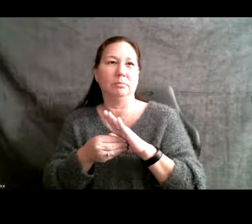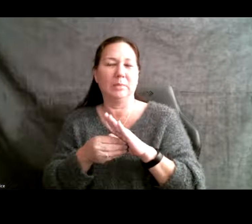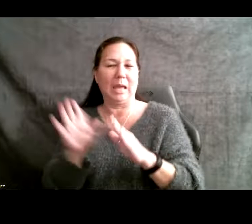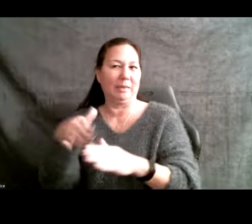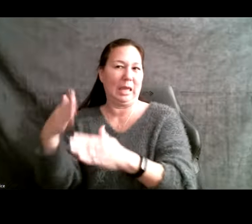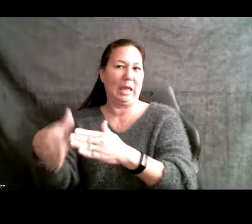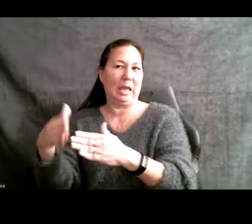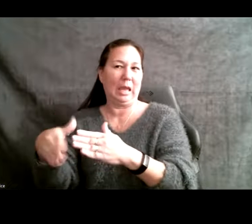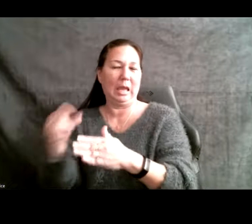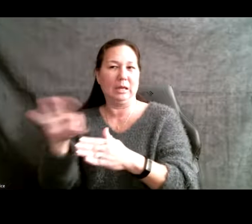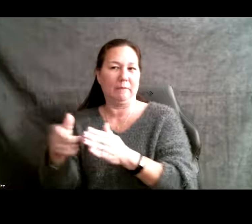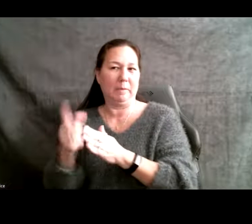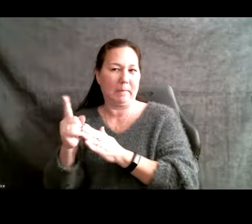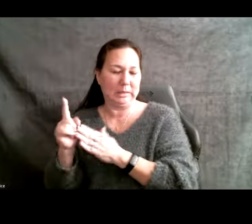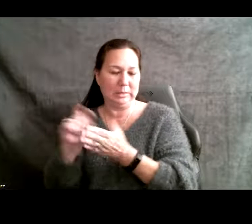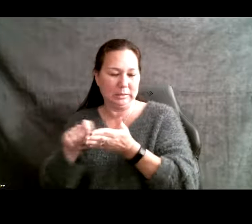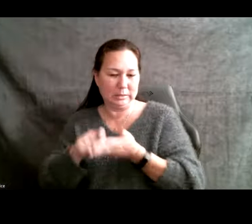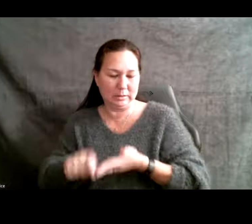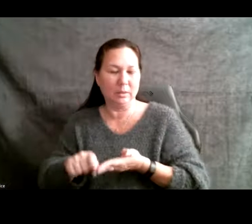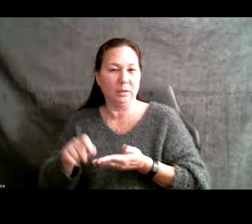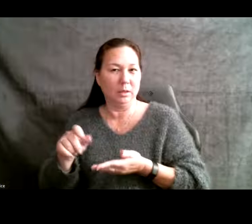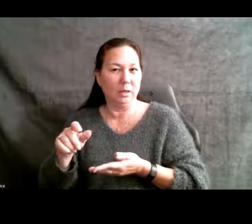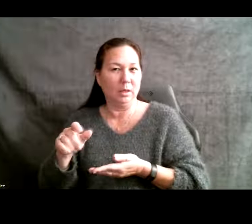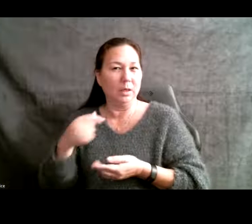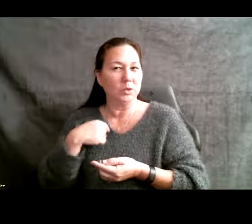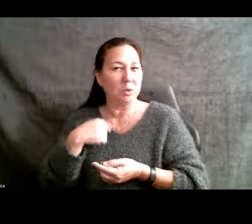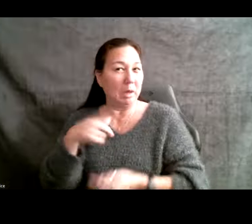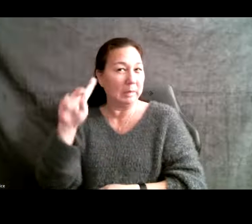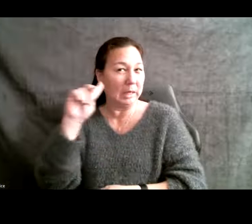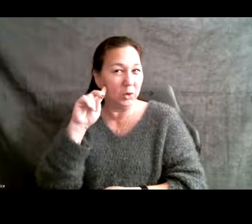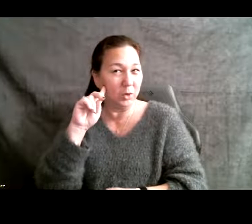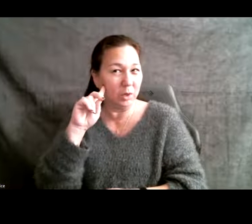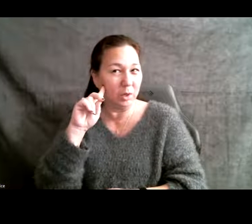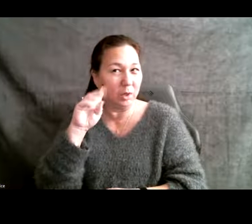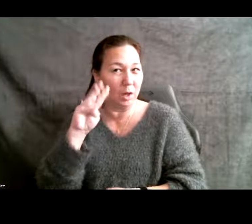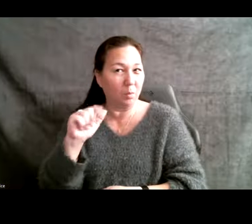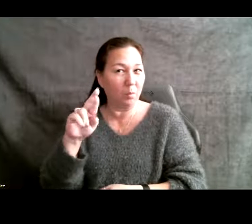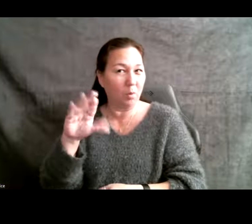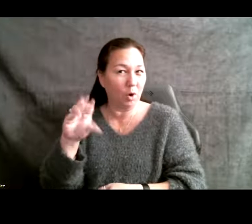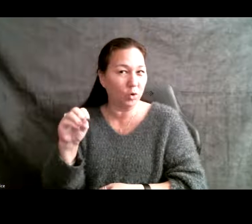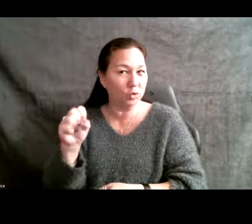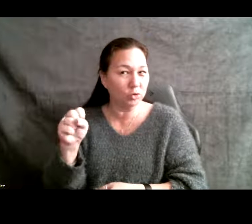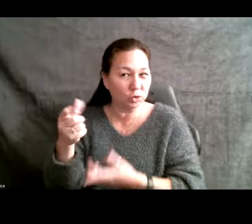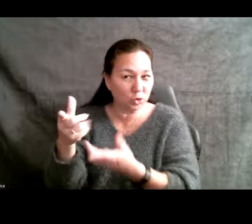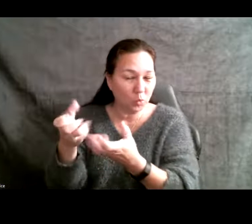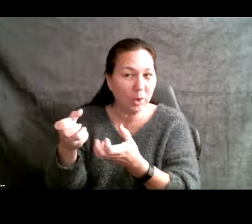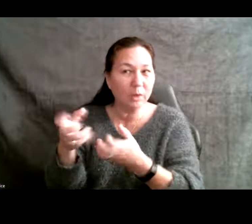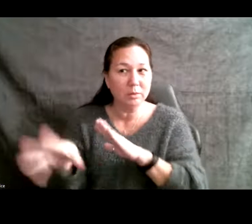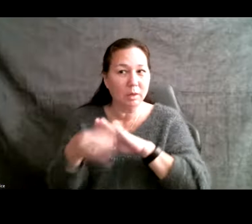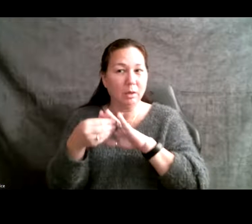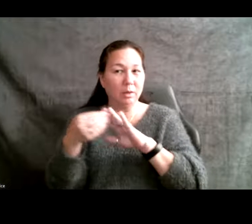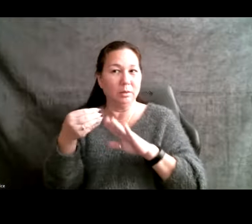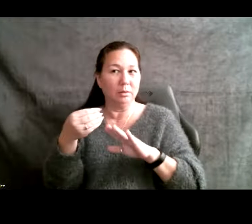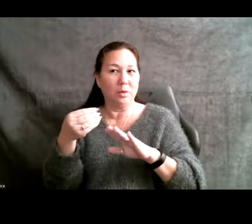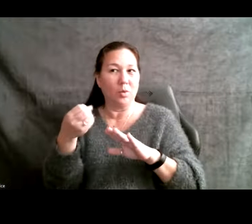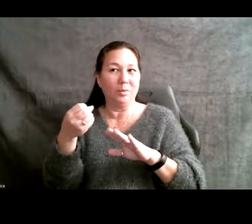end. So am I hearing, Marcos, that that's what you would like to have added, whether or not we have an answer for